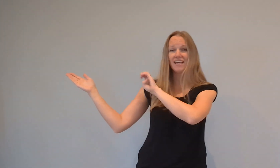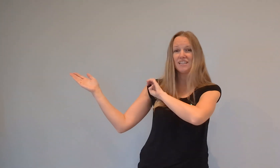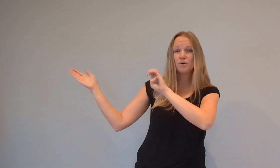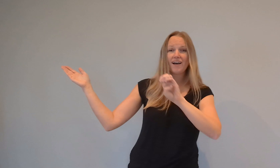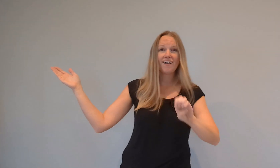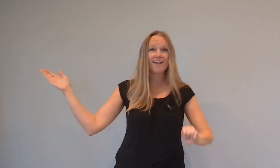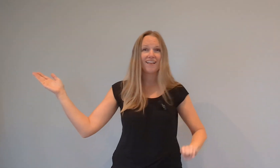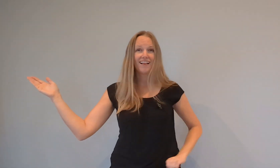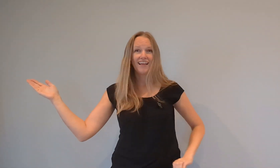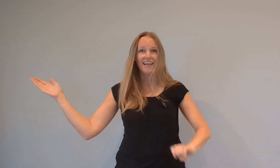Emmanuel,